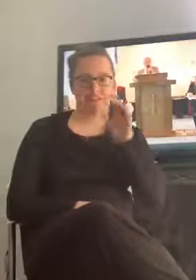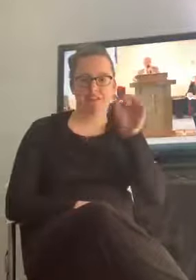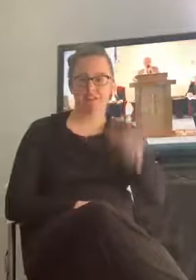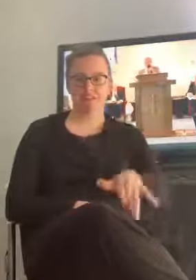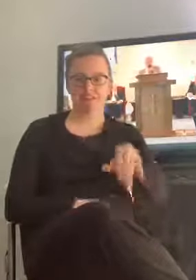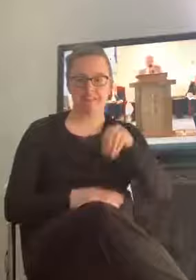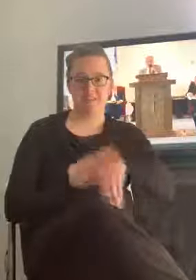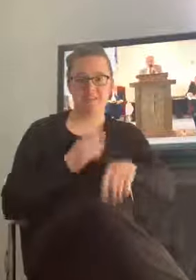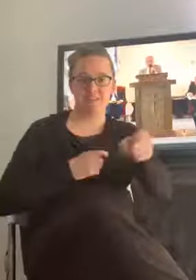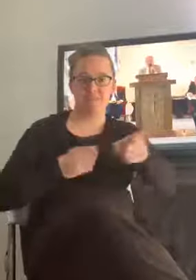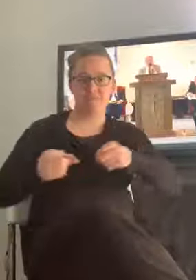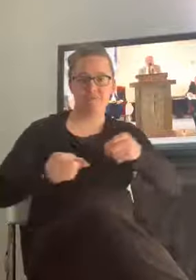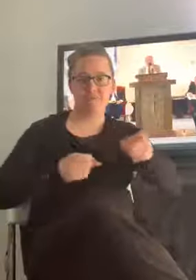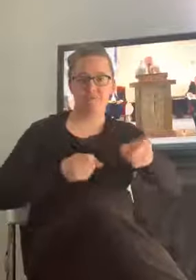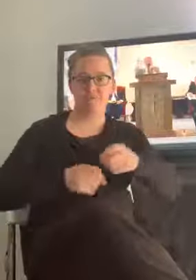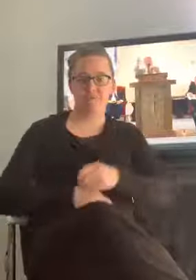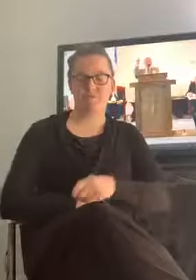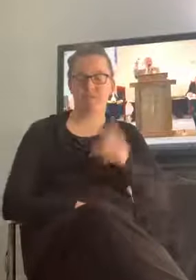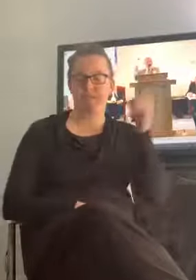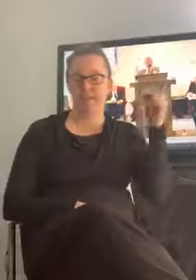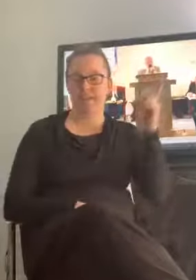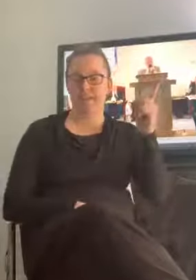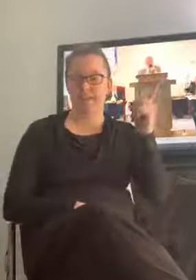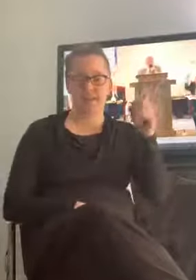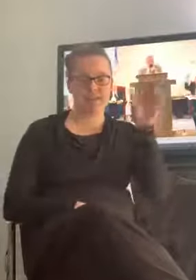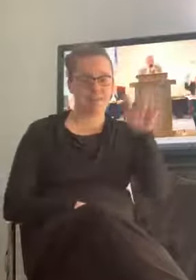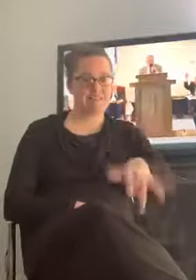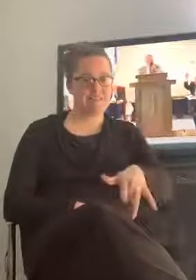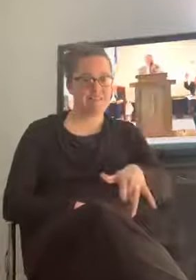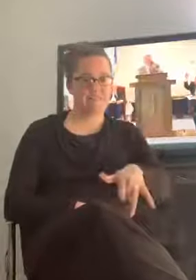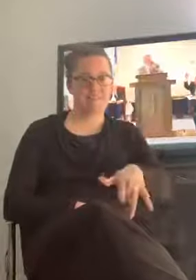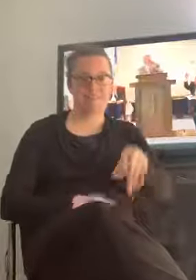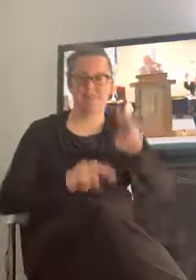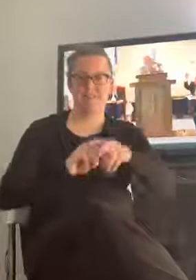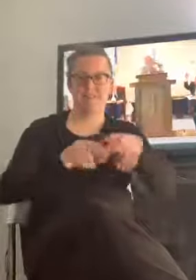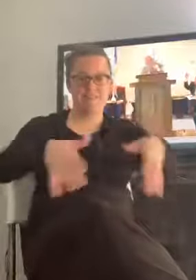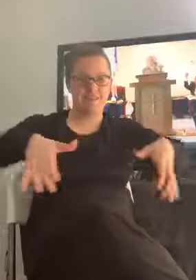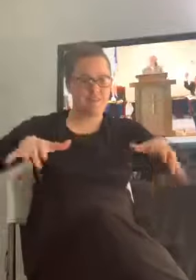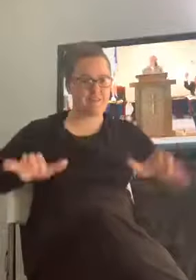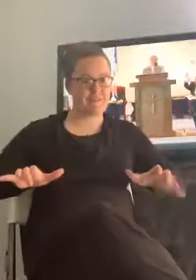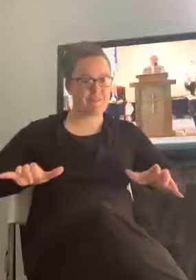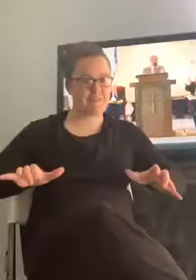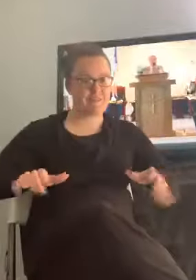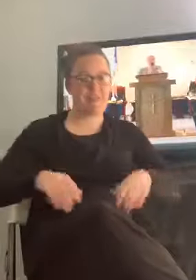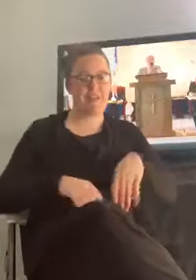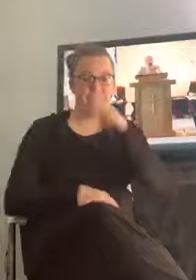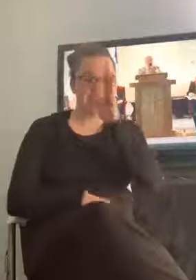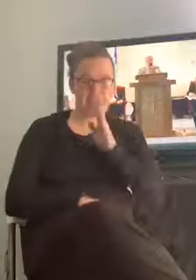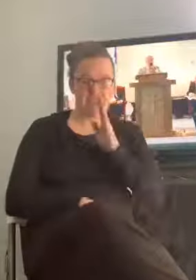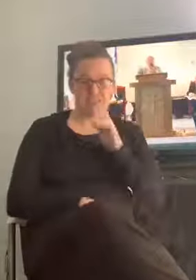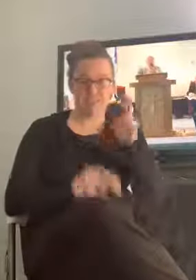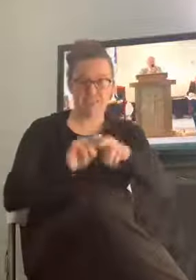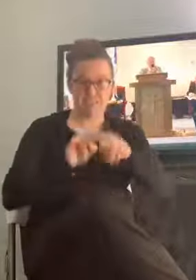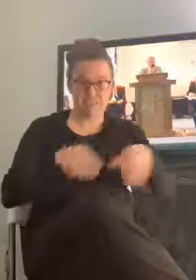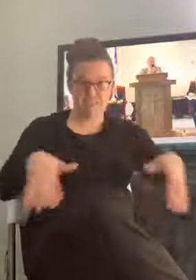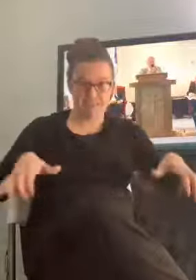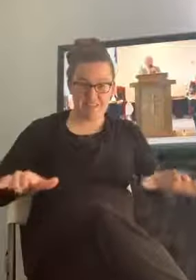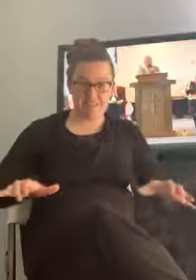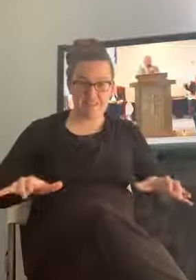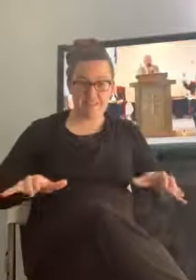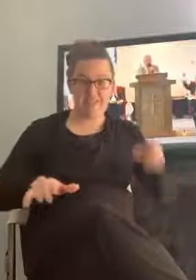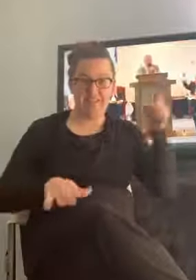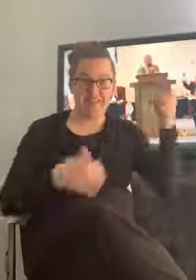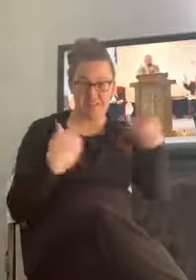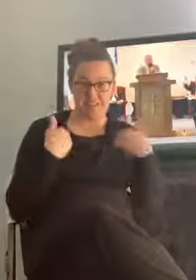control. God is still sitting on the throne. And that God that sits on the throne has me in the